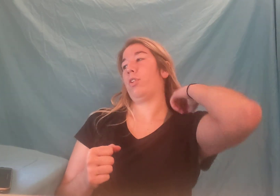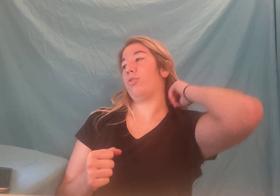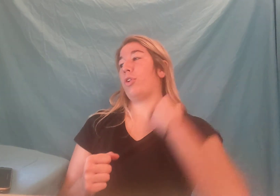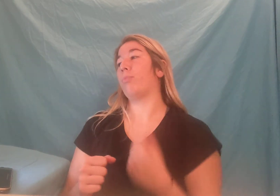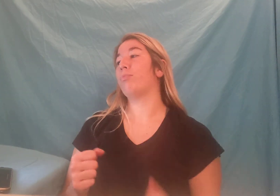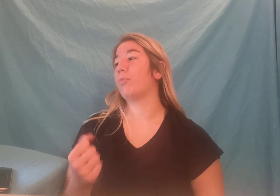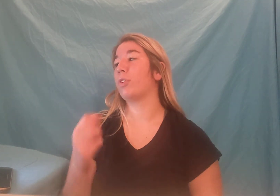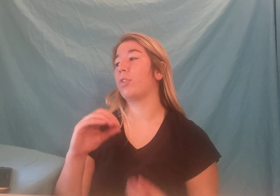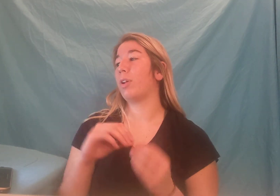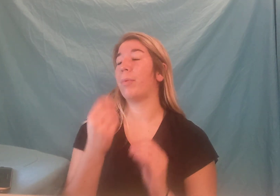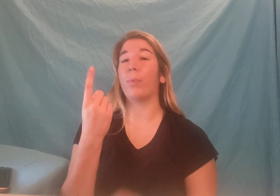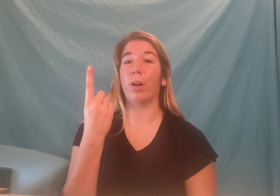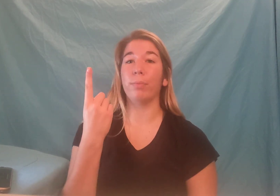So, number 1.